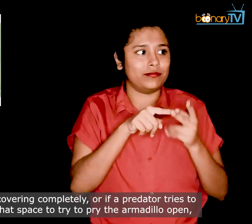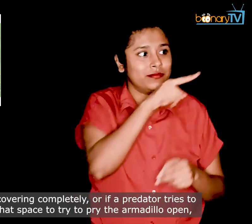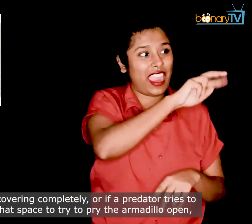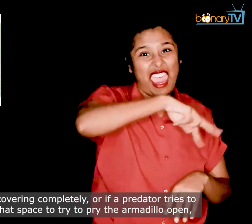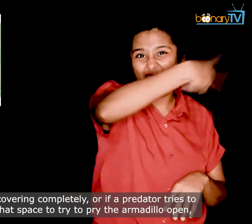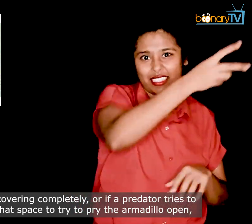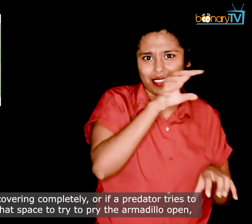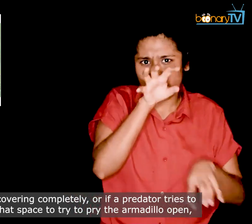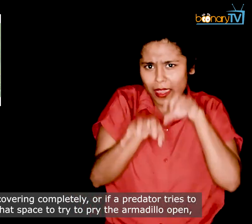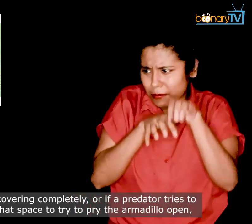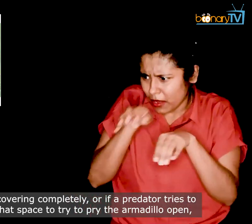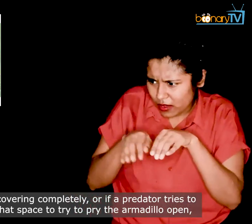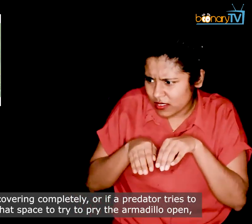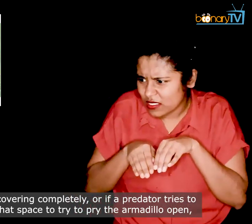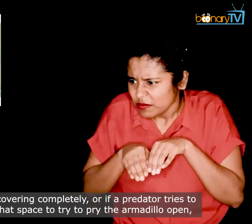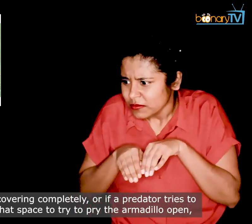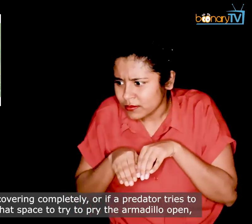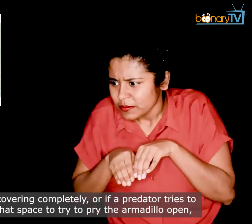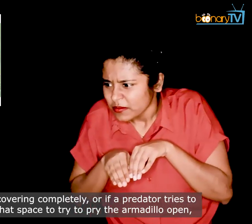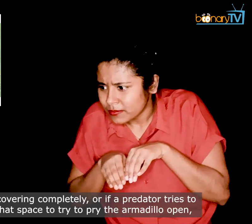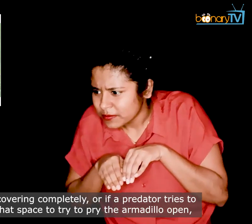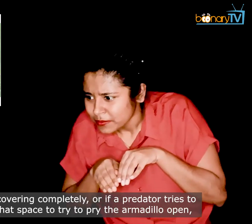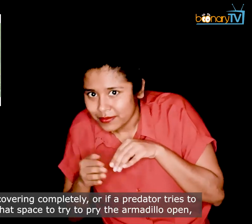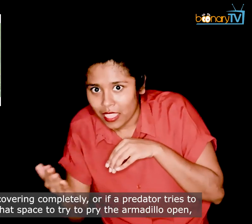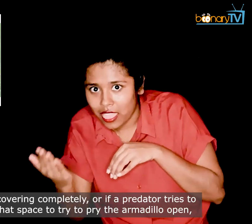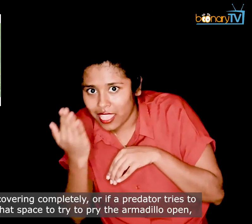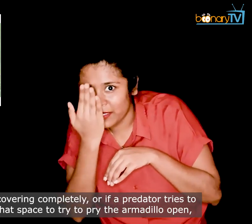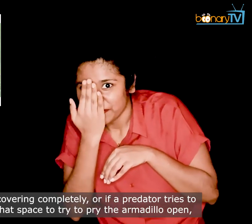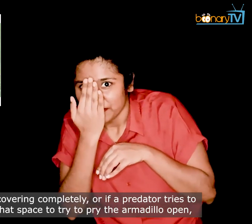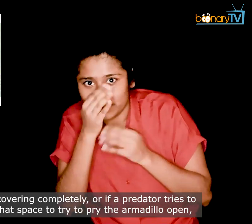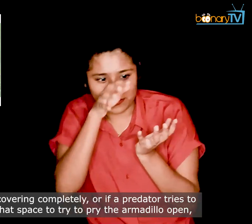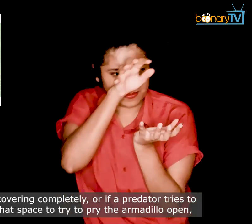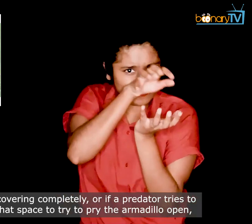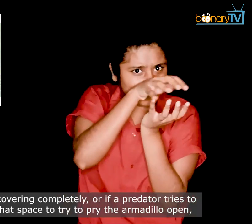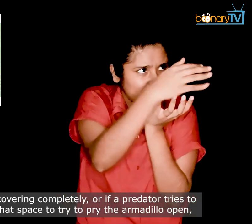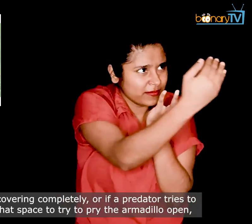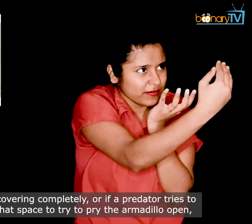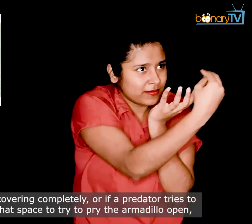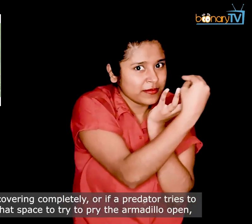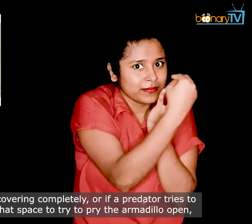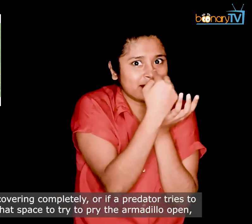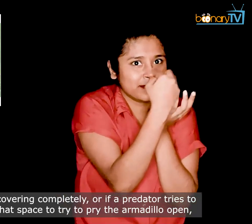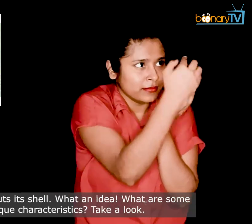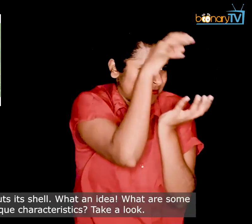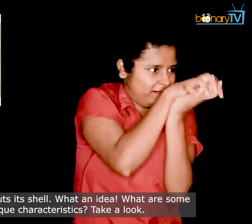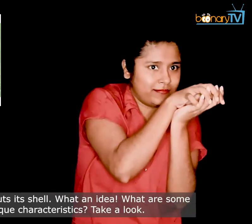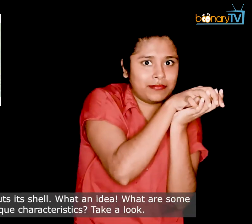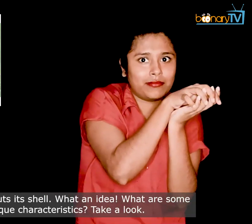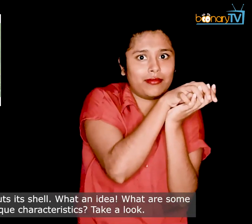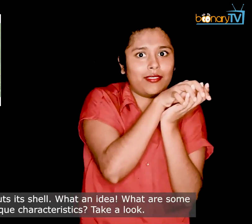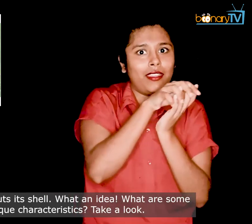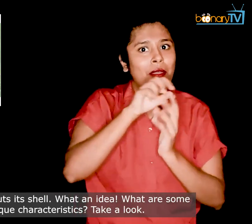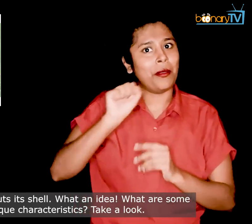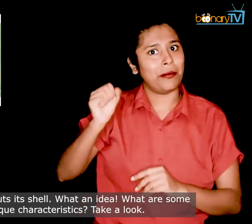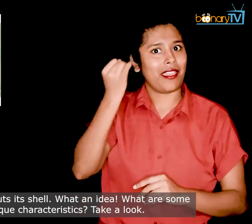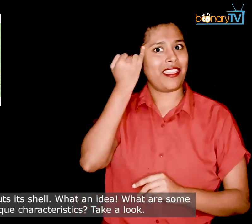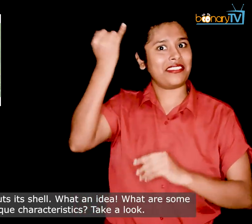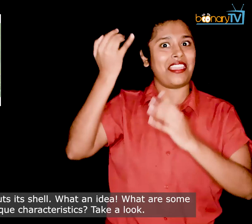tries to poke his nose into that space to try to pry the armadillo open, the little animal shut its shell.